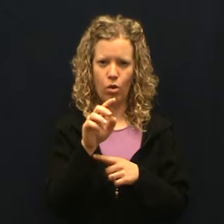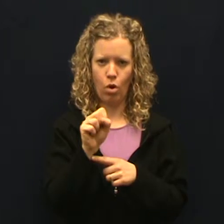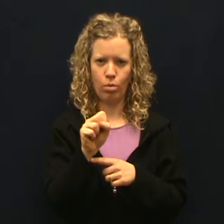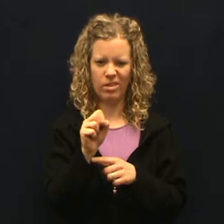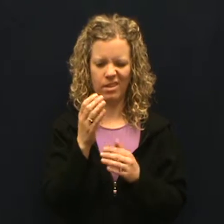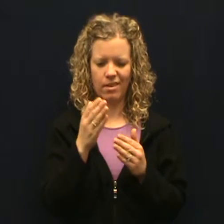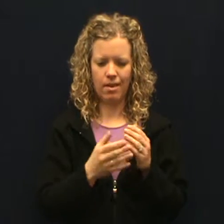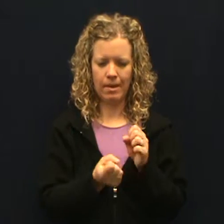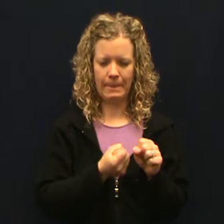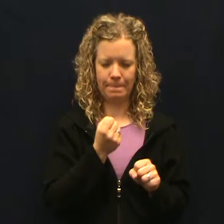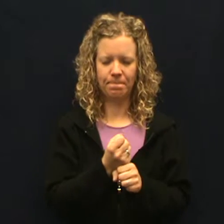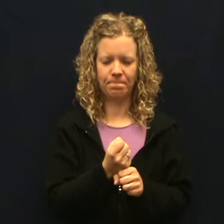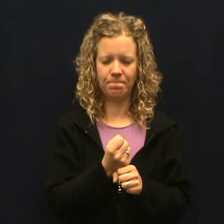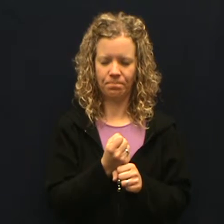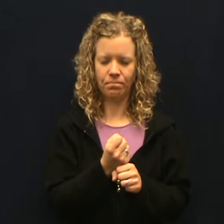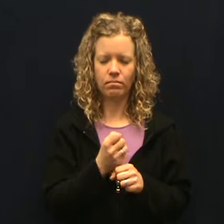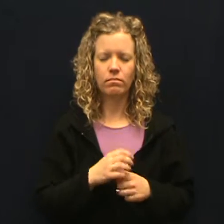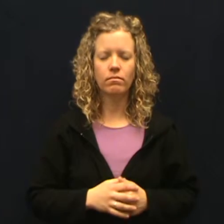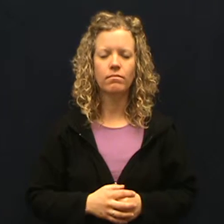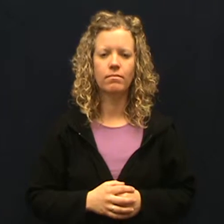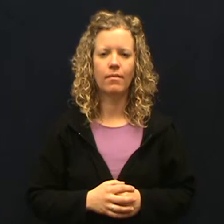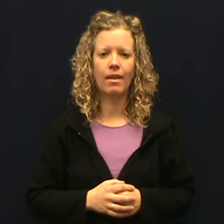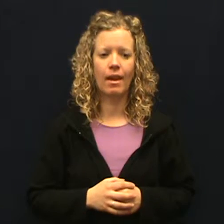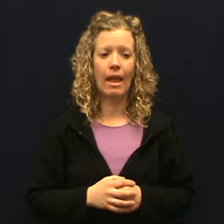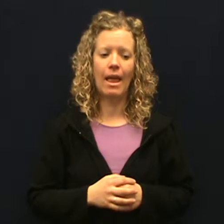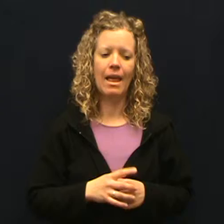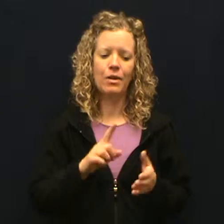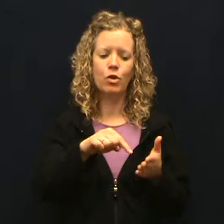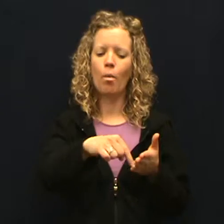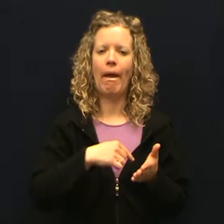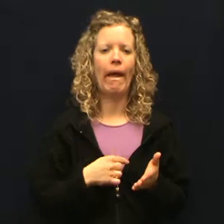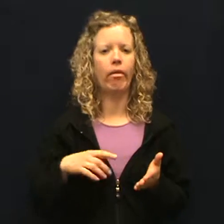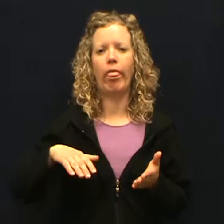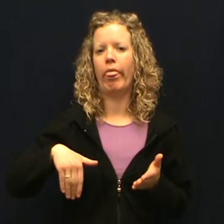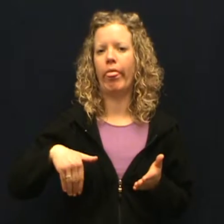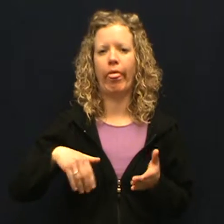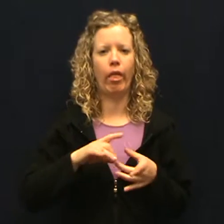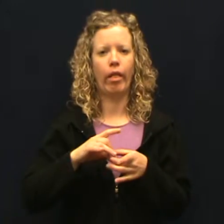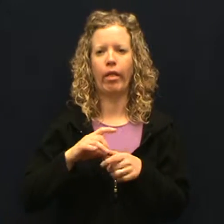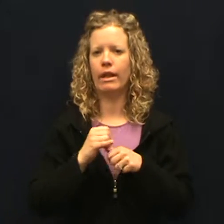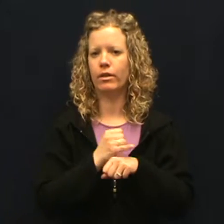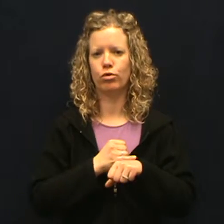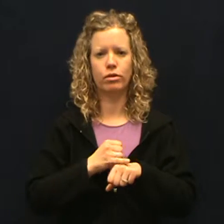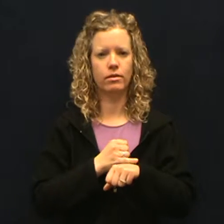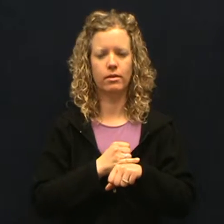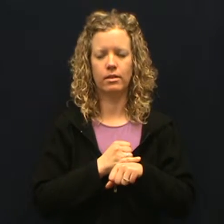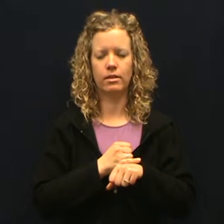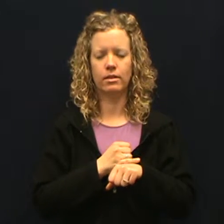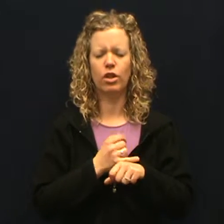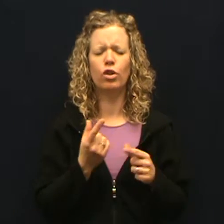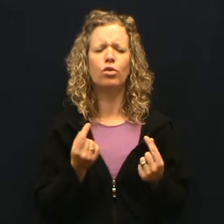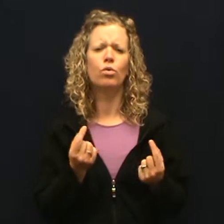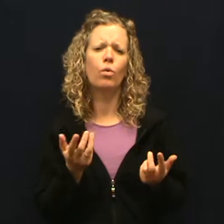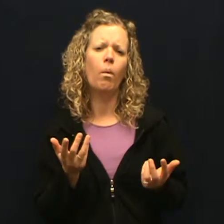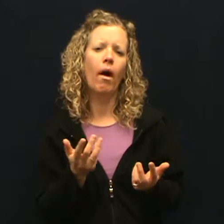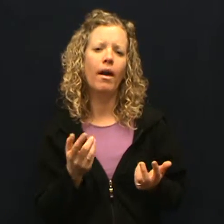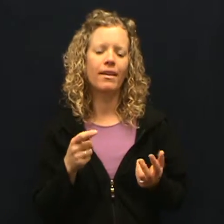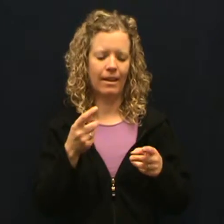So we haven't received the interest yet, so we have to compute the interest and